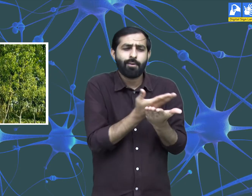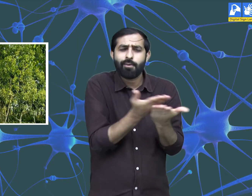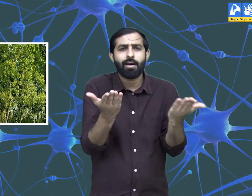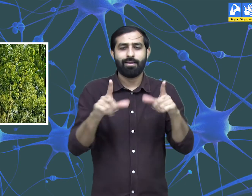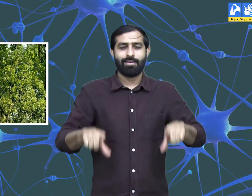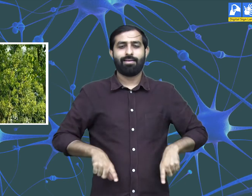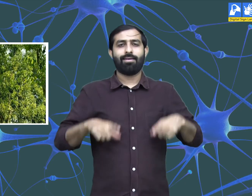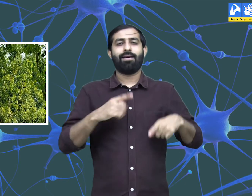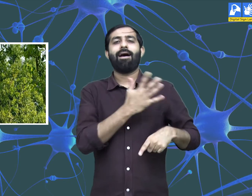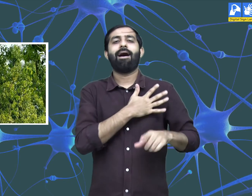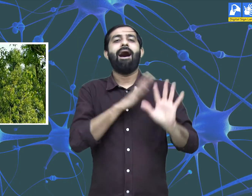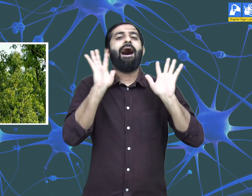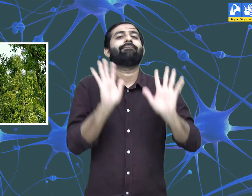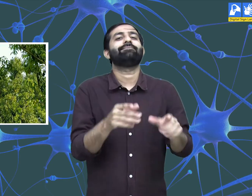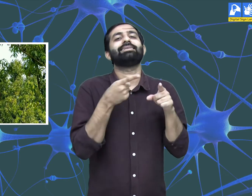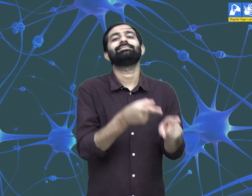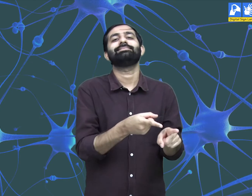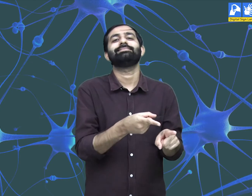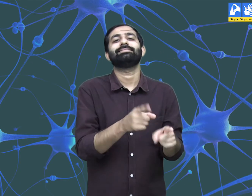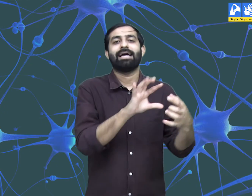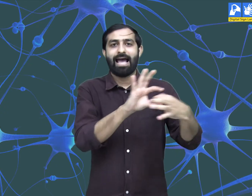roots. It means they all have life.